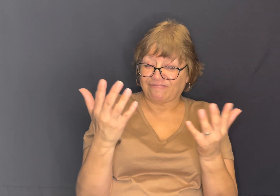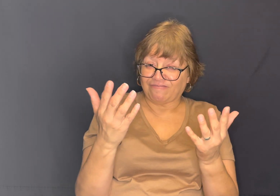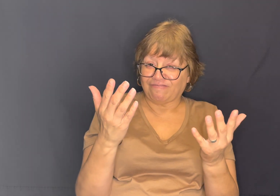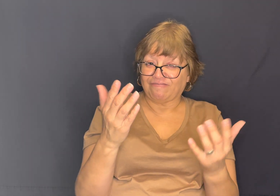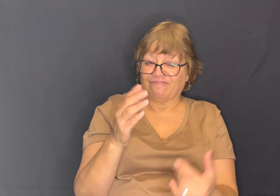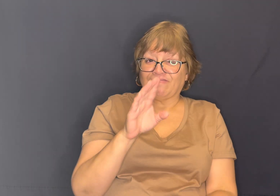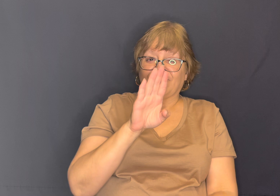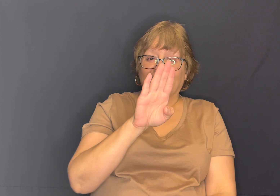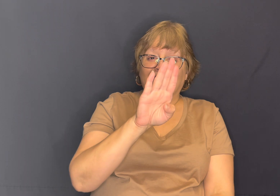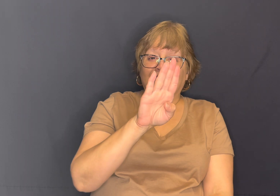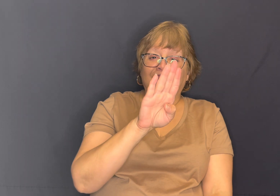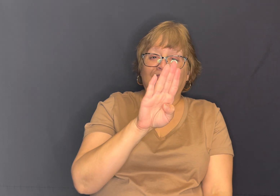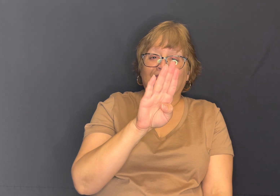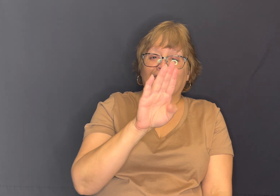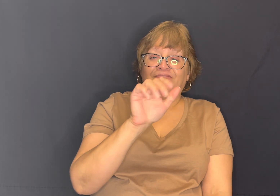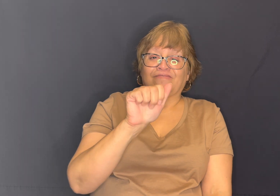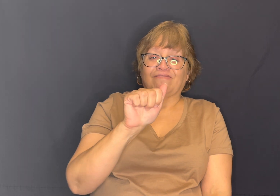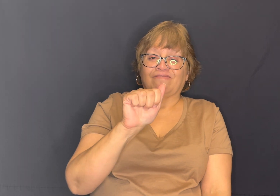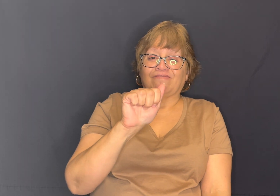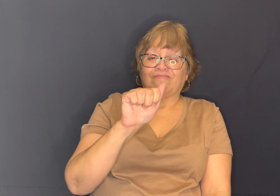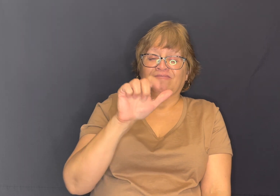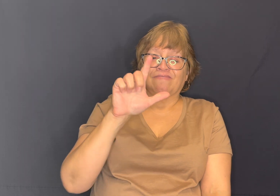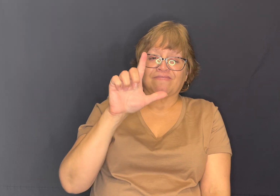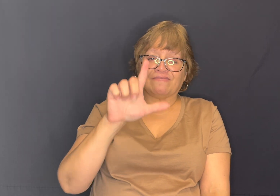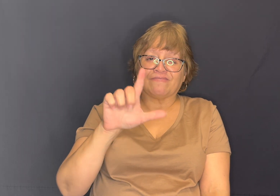All right, this is how you spell the word.